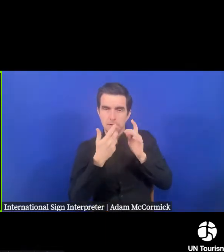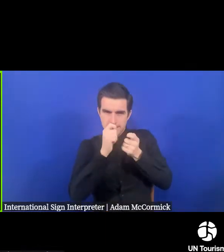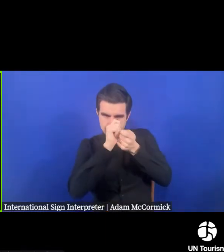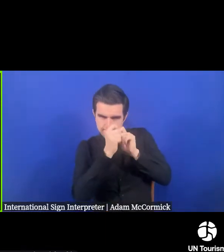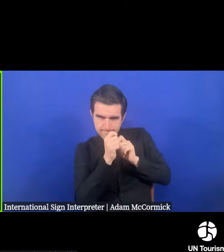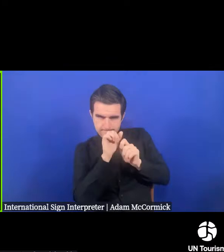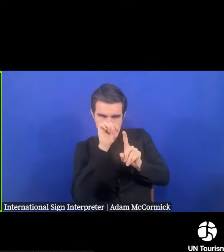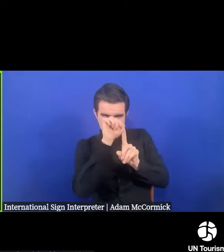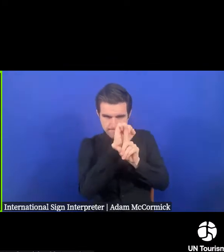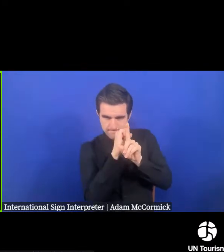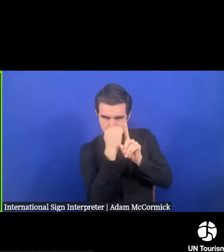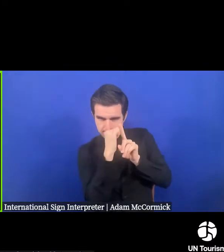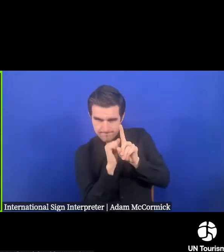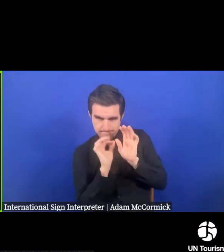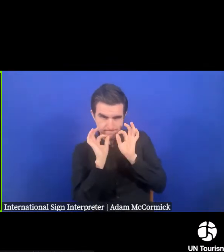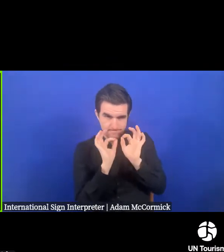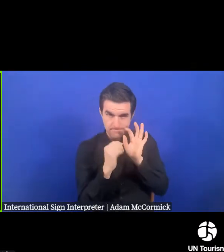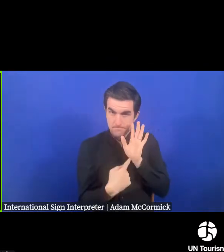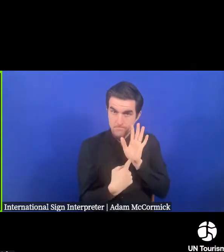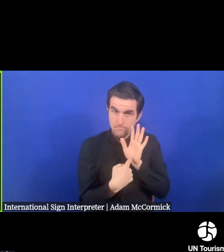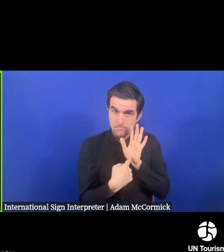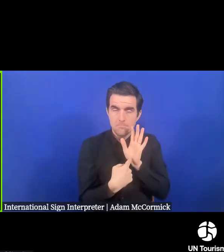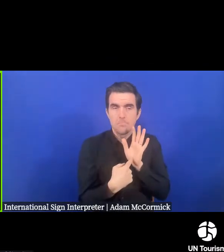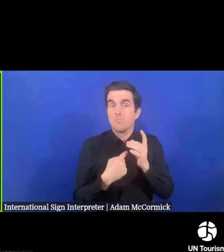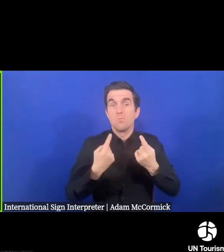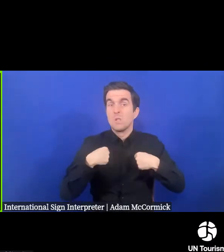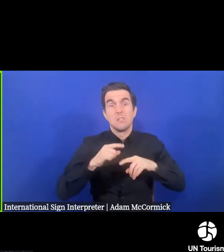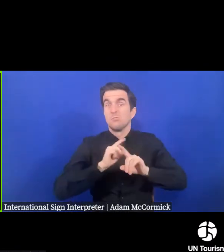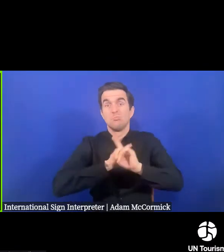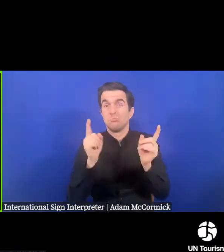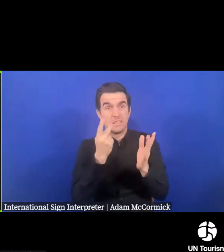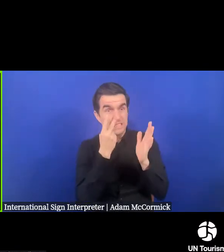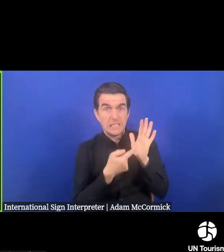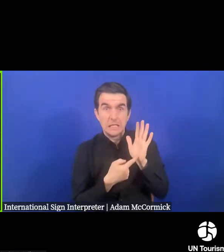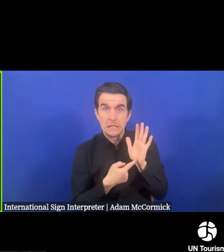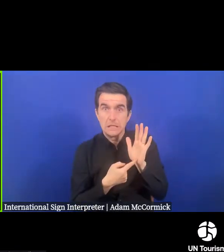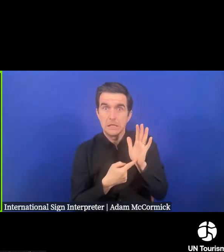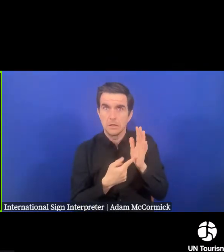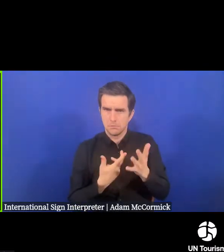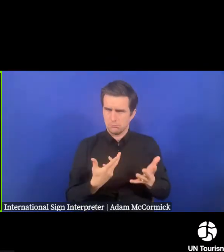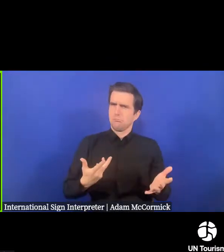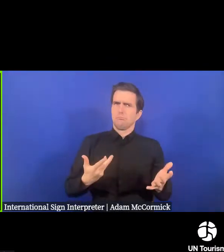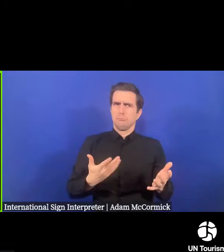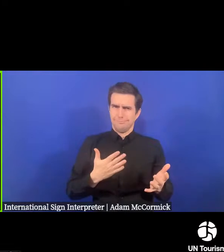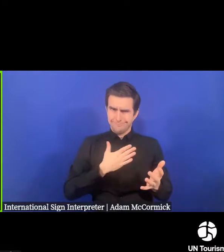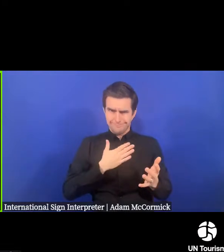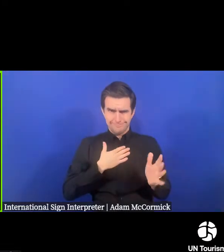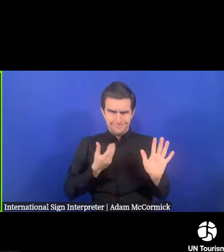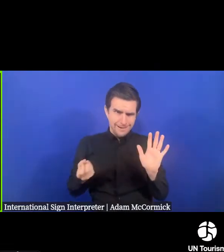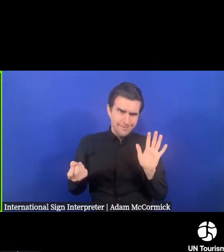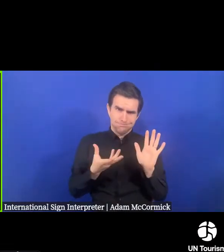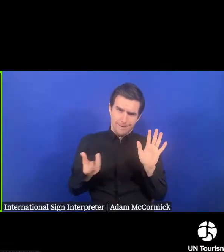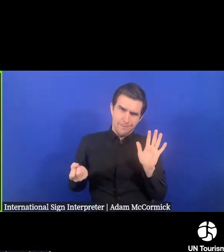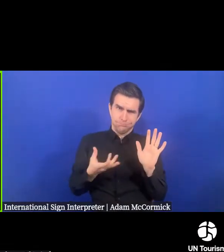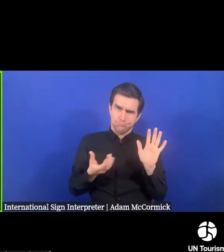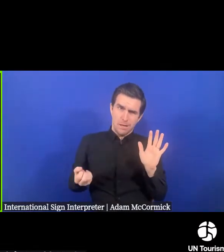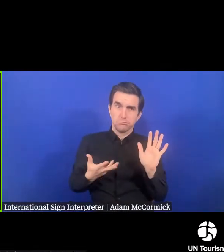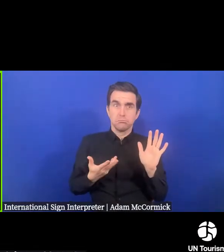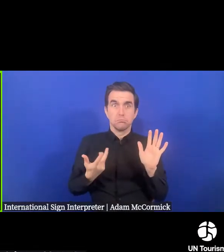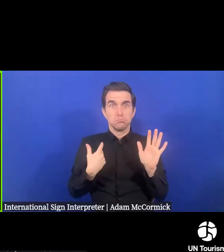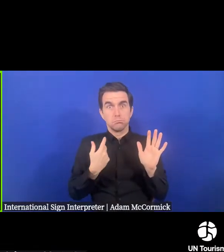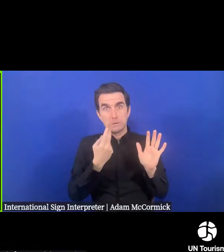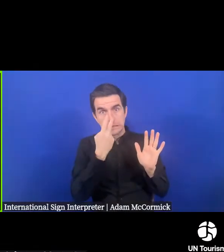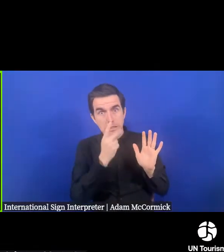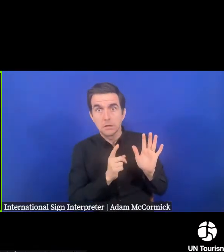on time for publication. So I'm hoping that, I've kind of answered the question, but